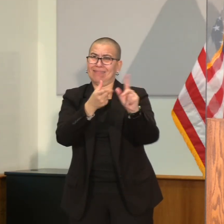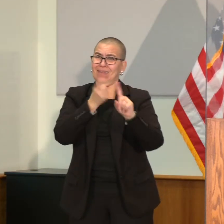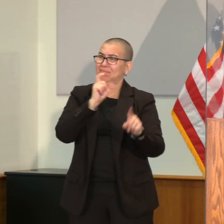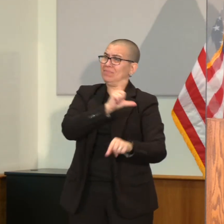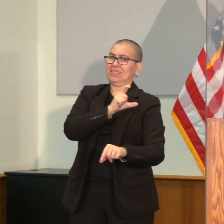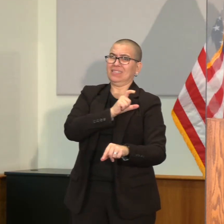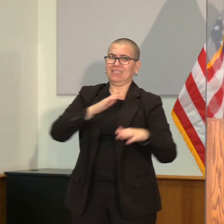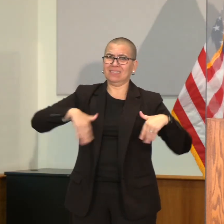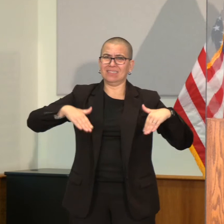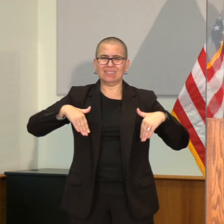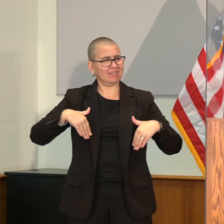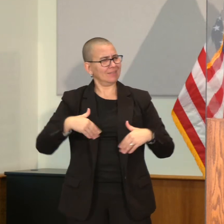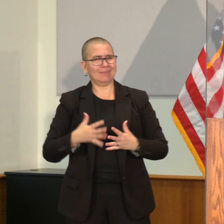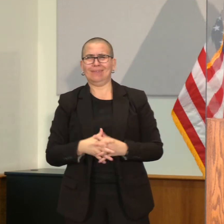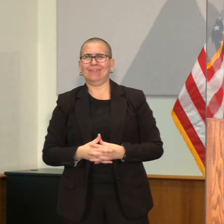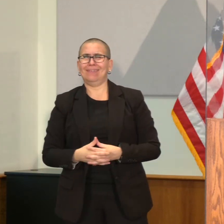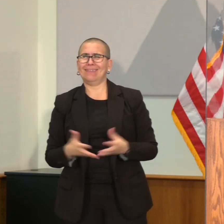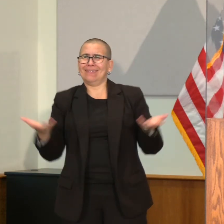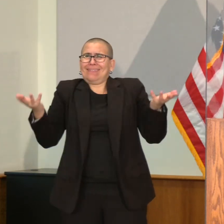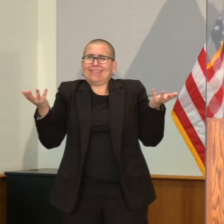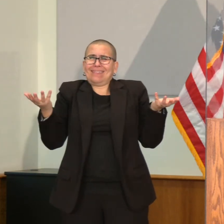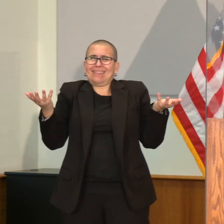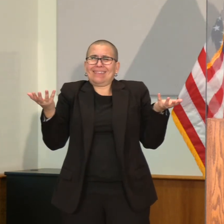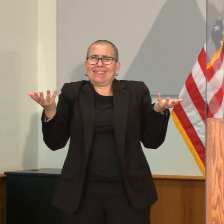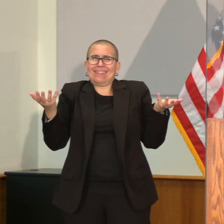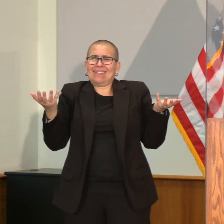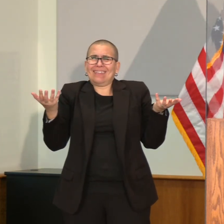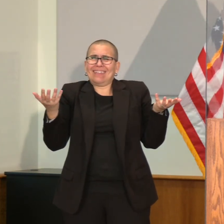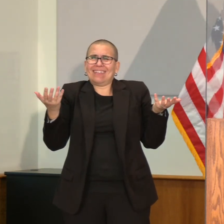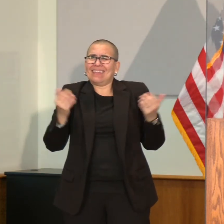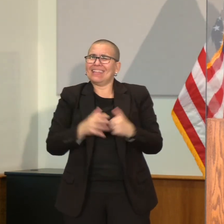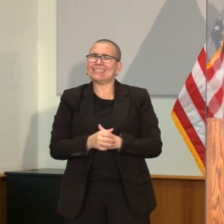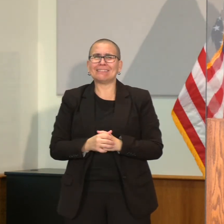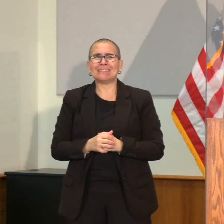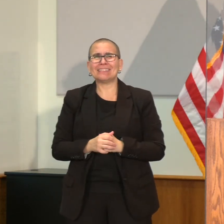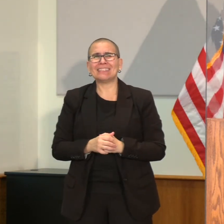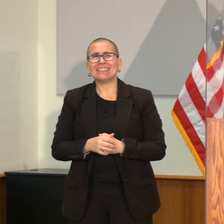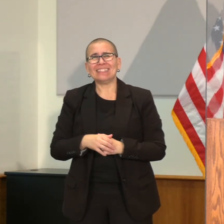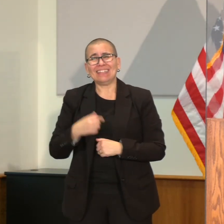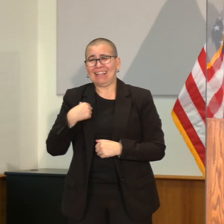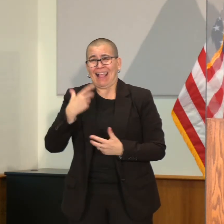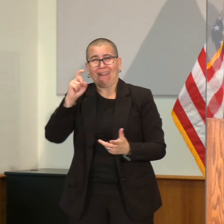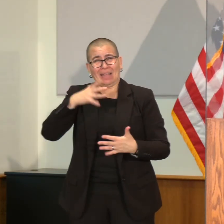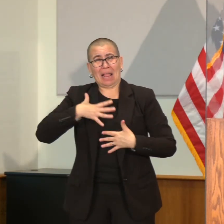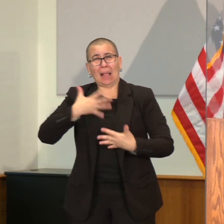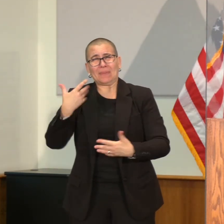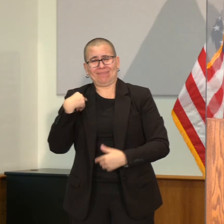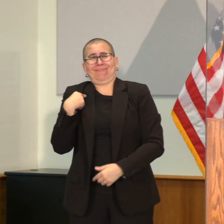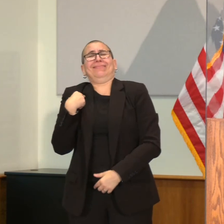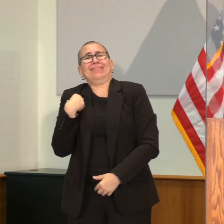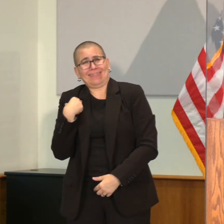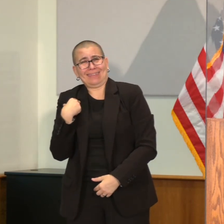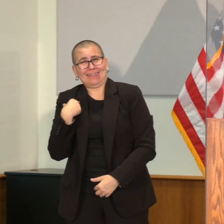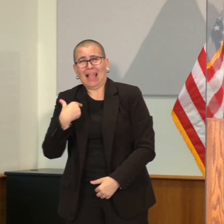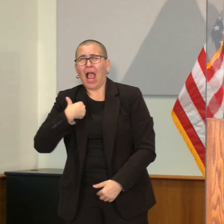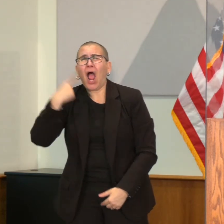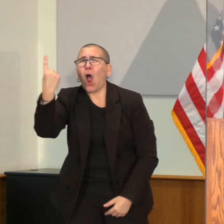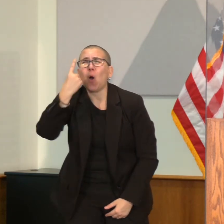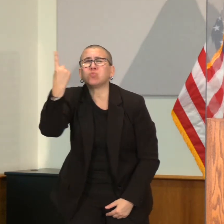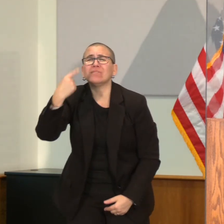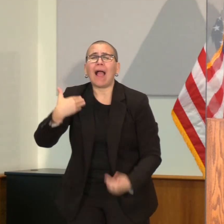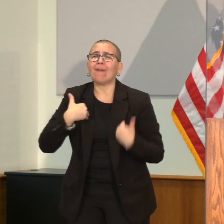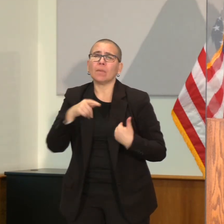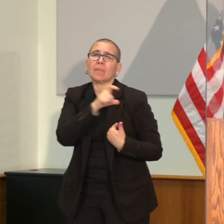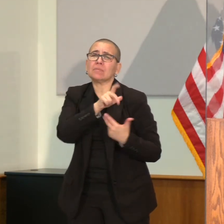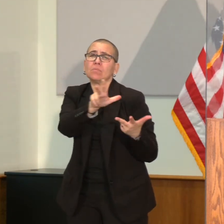And I chuckled to myself because I said, I wish that were me. Because I get stopped all the time, no matter